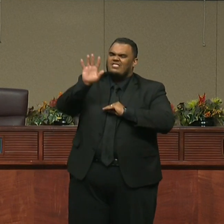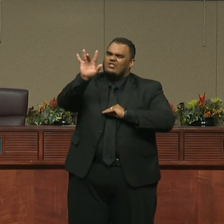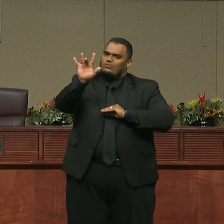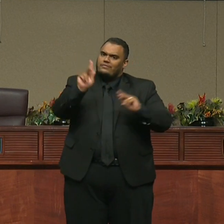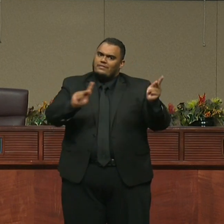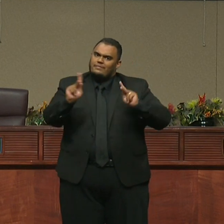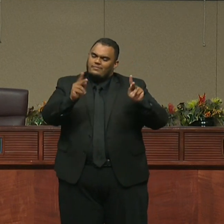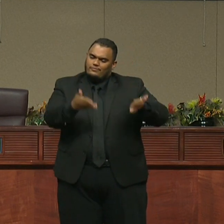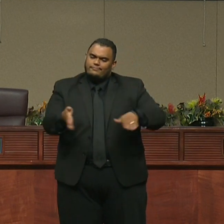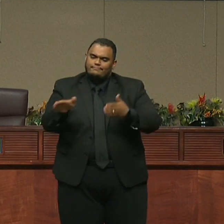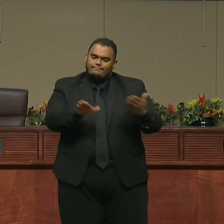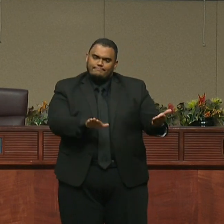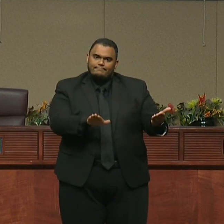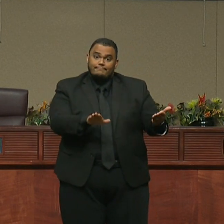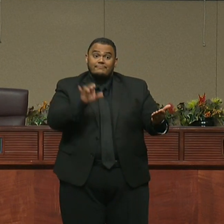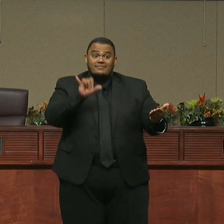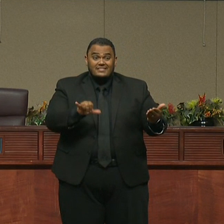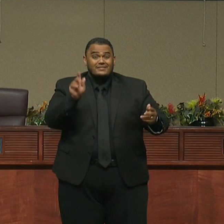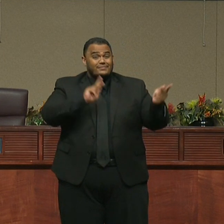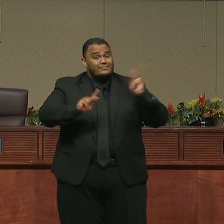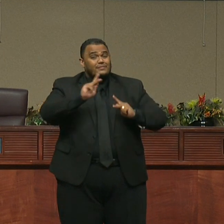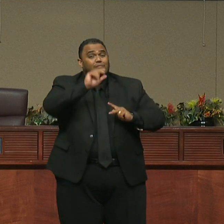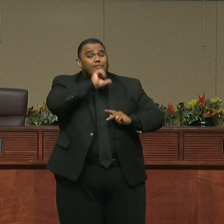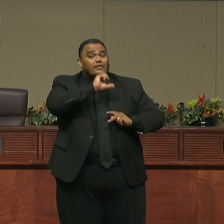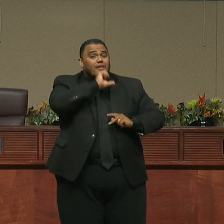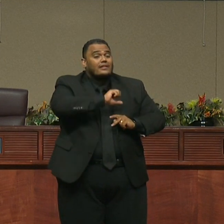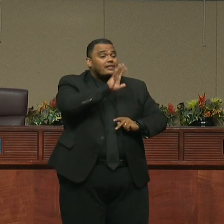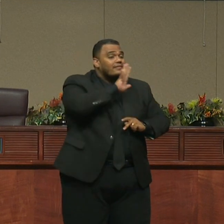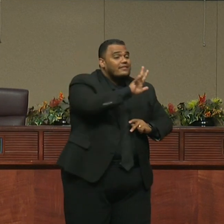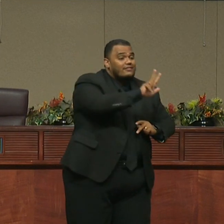range from 53 to 94,